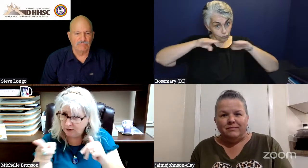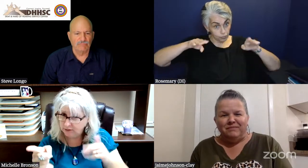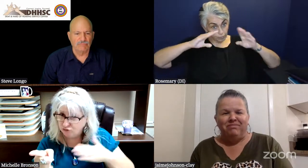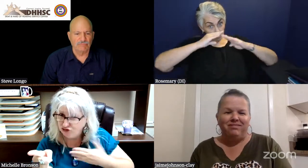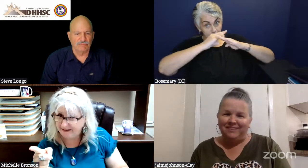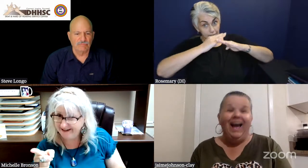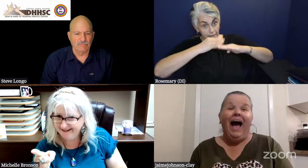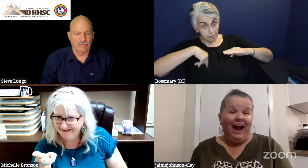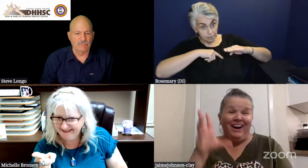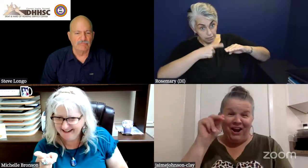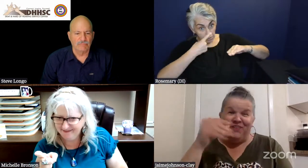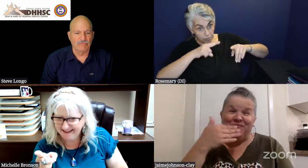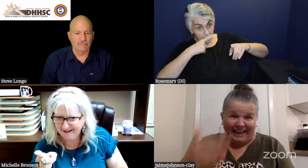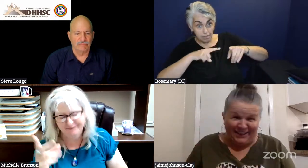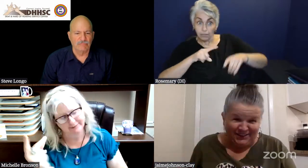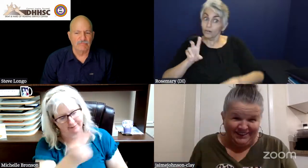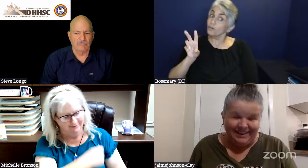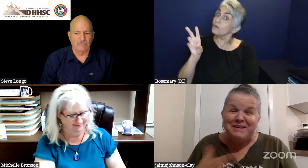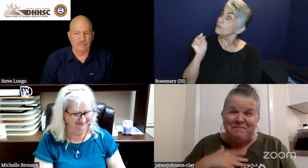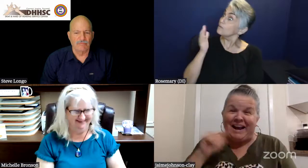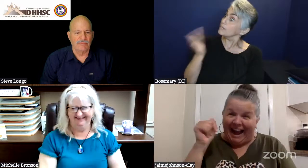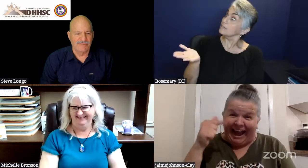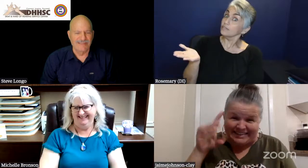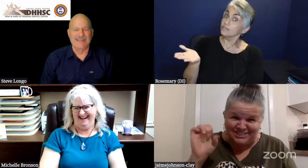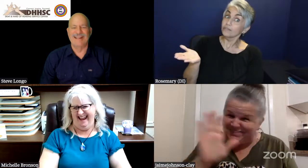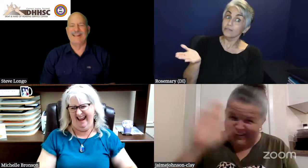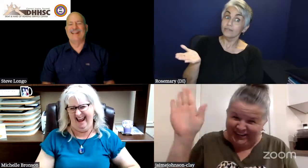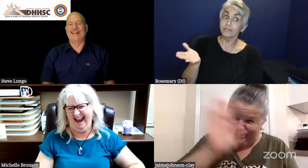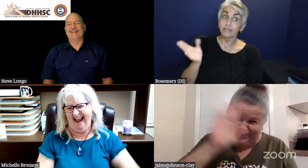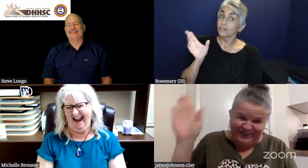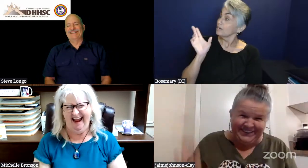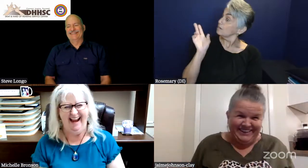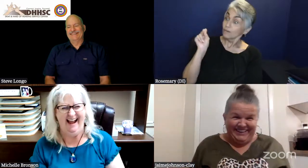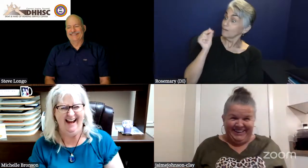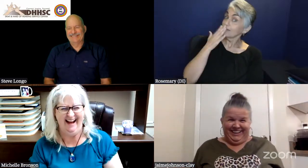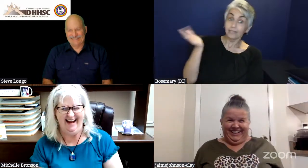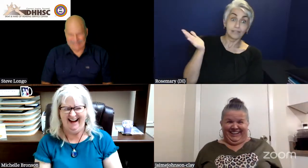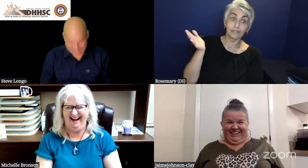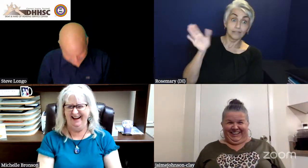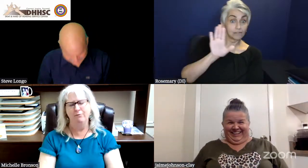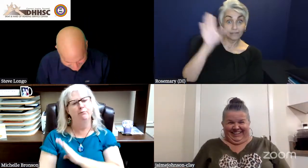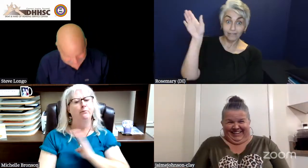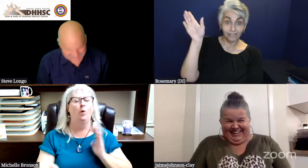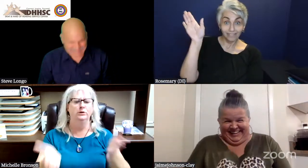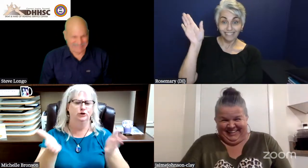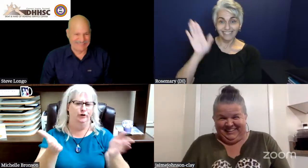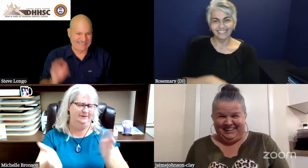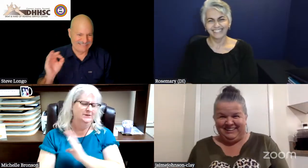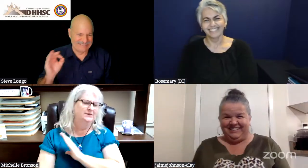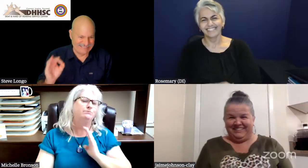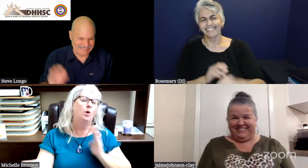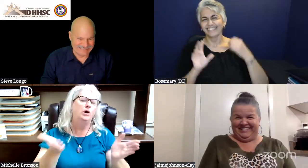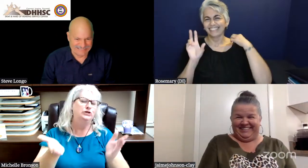are you volunteering to go up on the roof and protect us? And Jamie's saying, no, thank you.